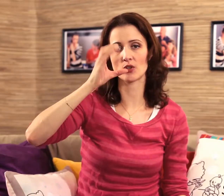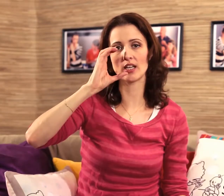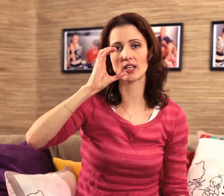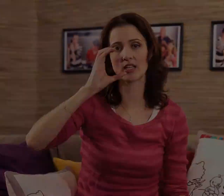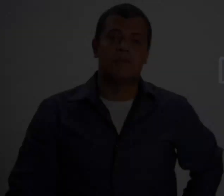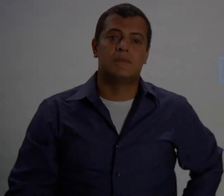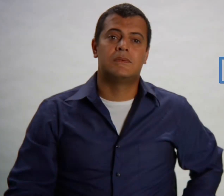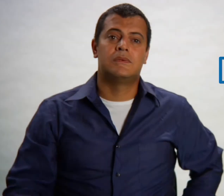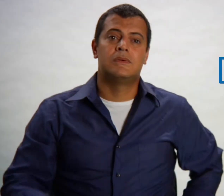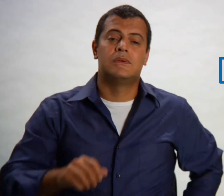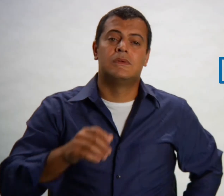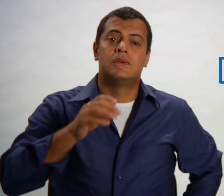drink.